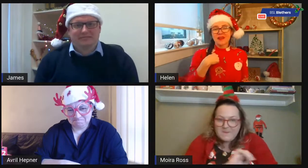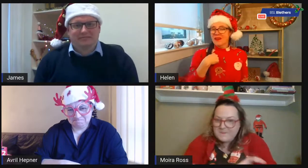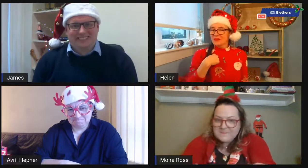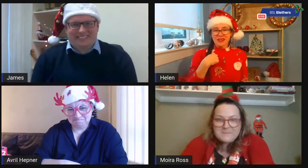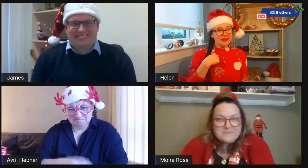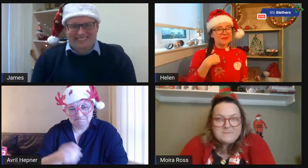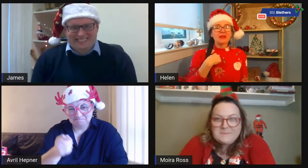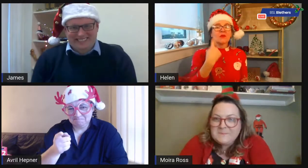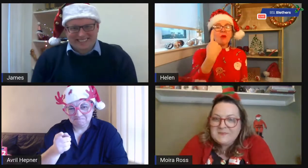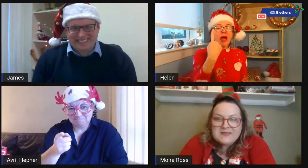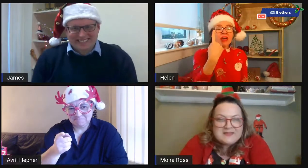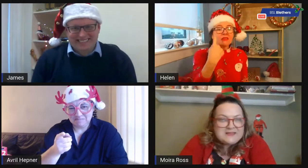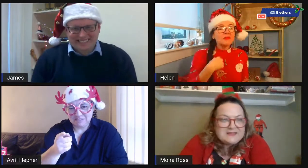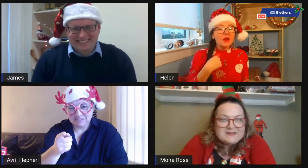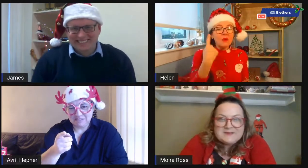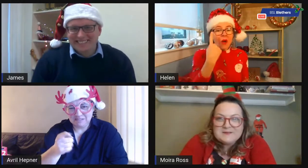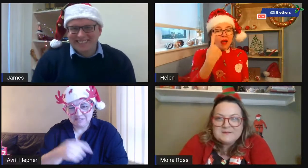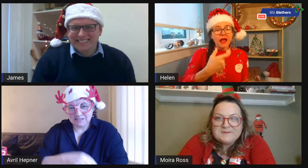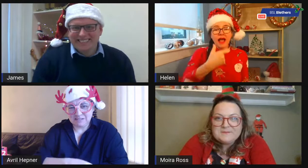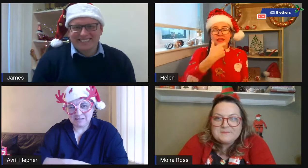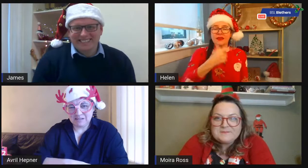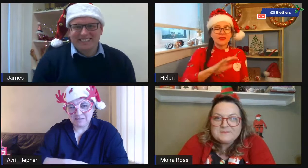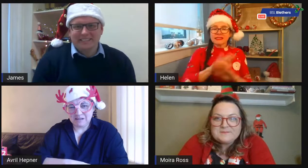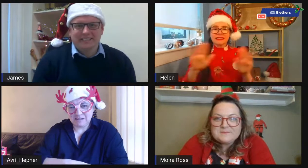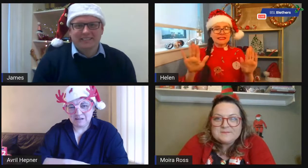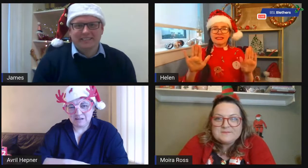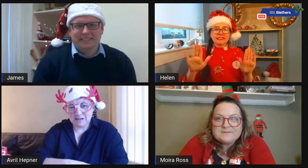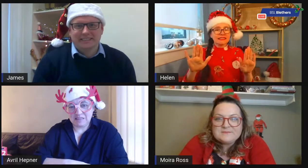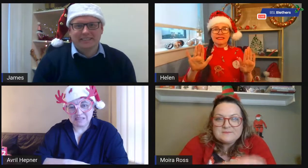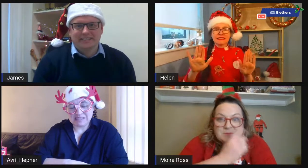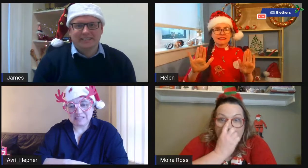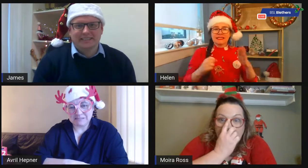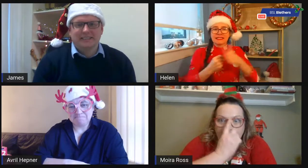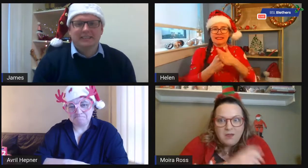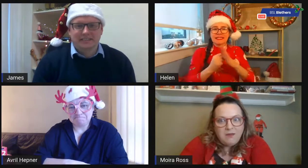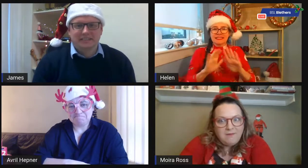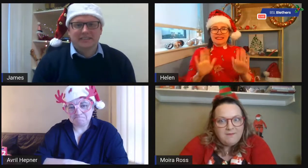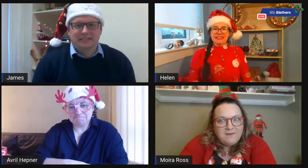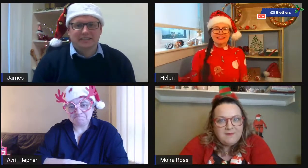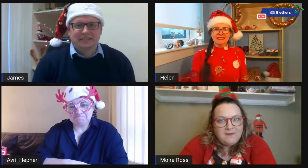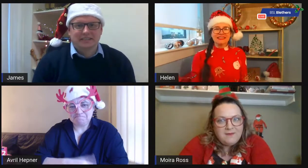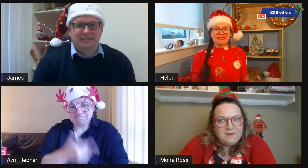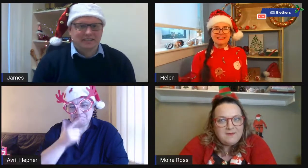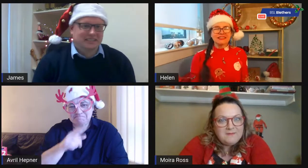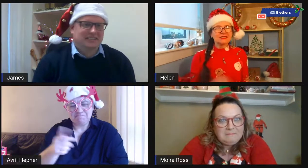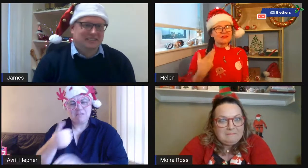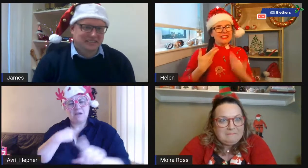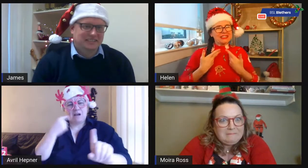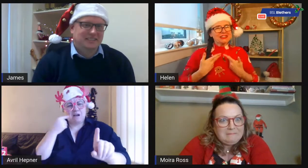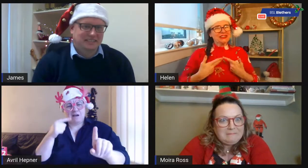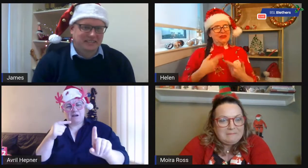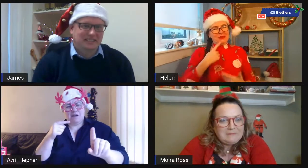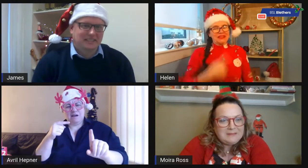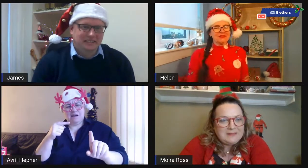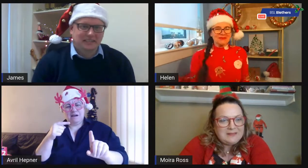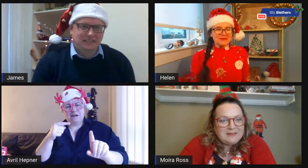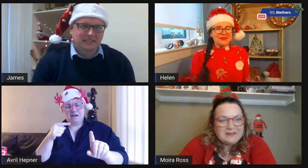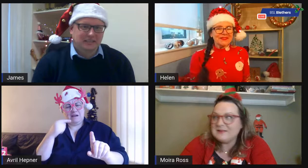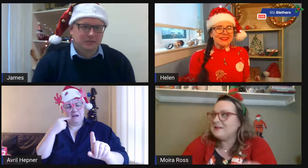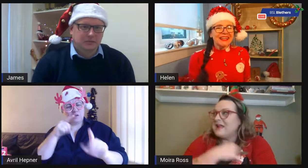November straight through when the Christmas cakes are out and the mince pies, I love them. And Helen said, I cannot stand it. I can't stand. It's too